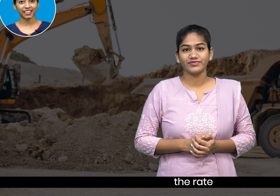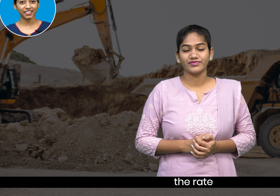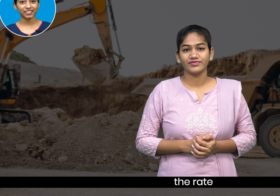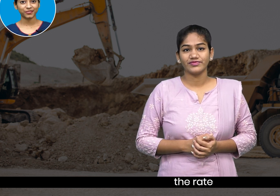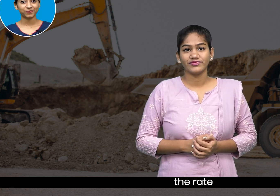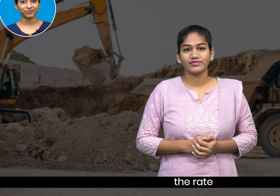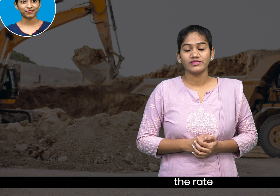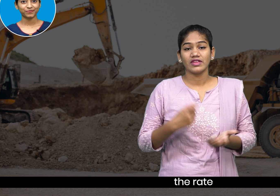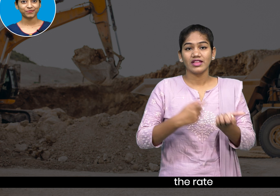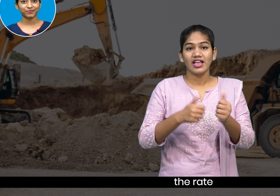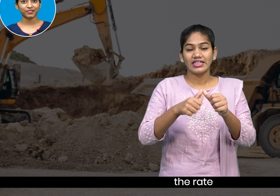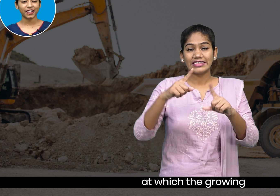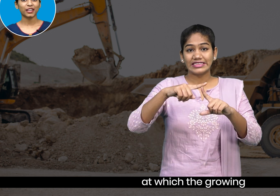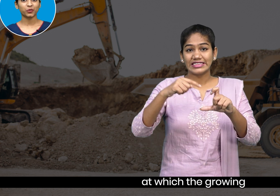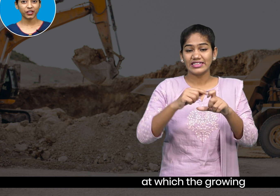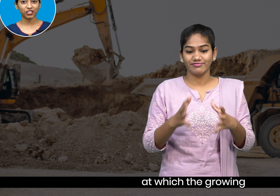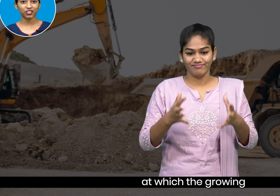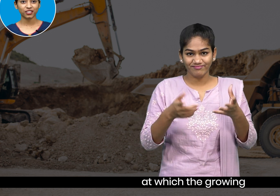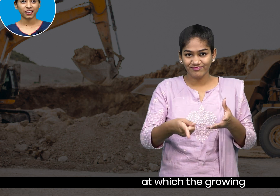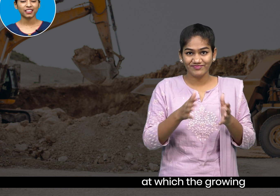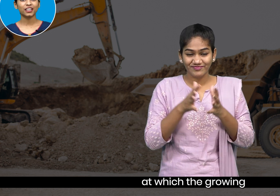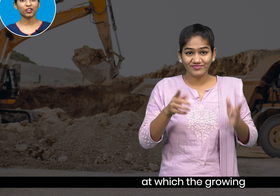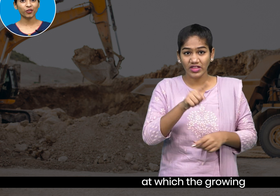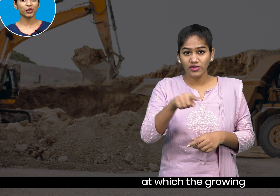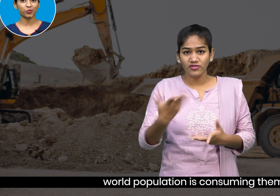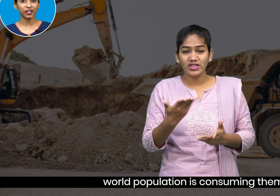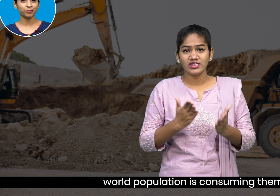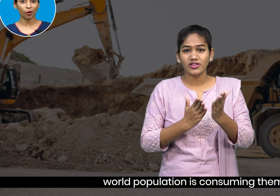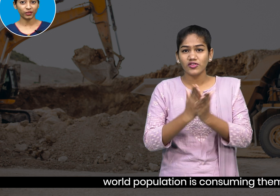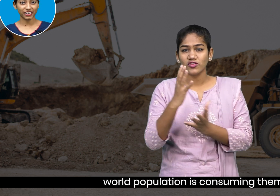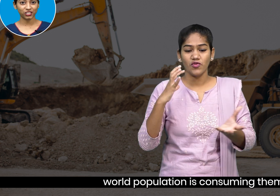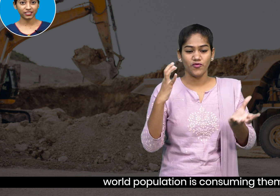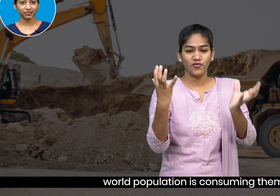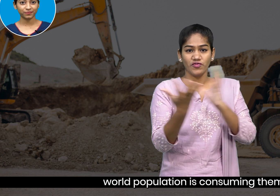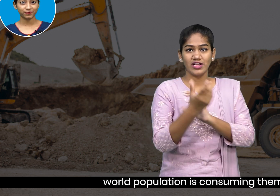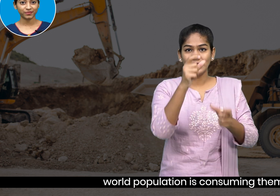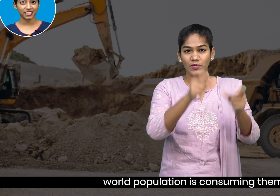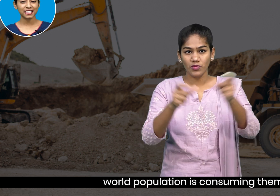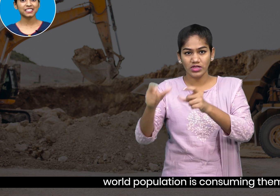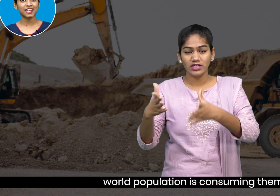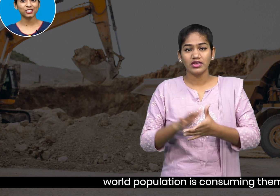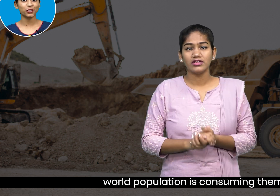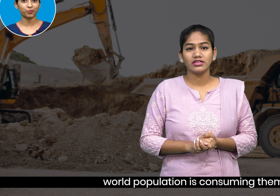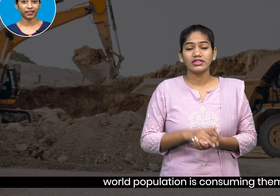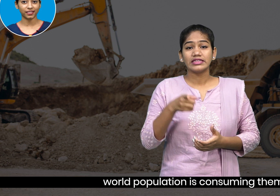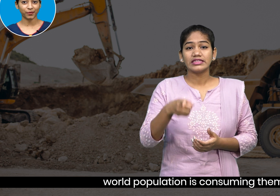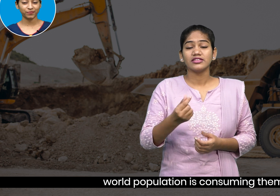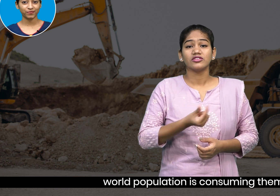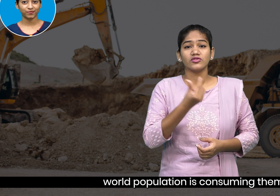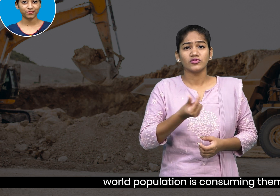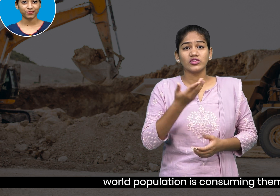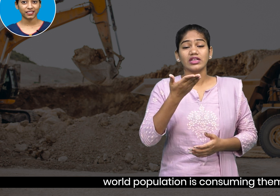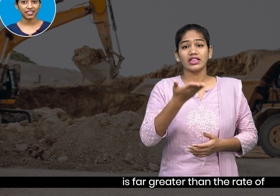The rate at which the growing world population is consuming